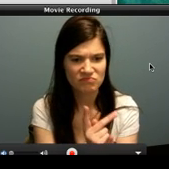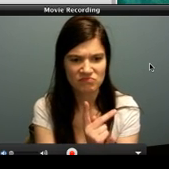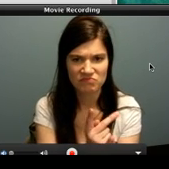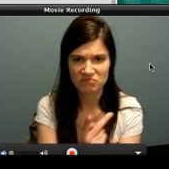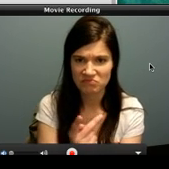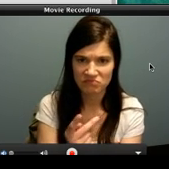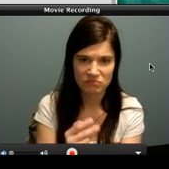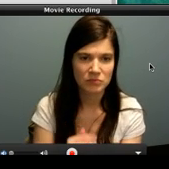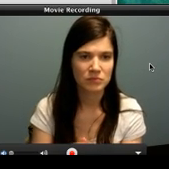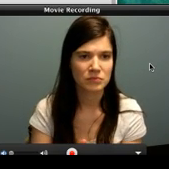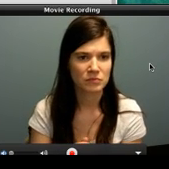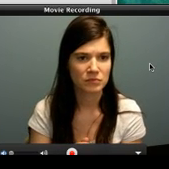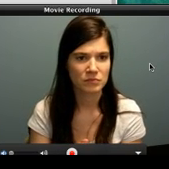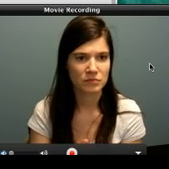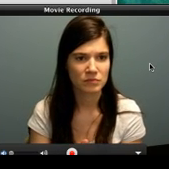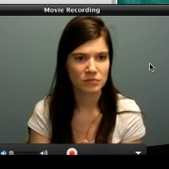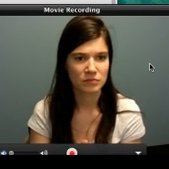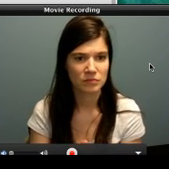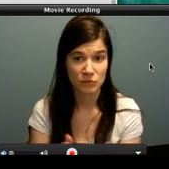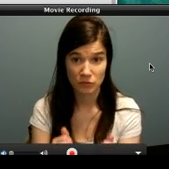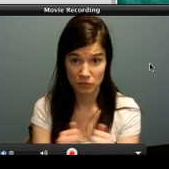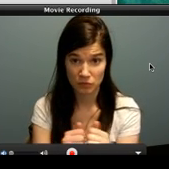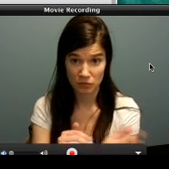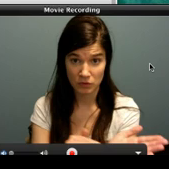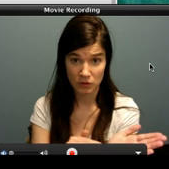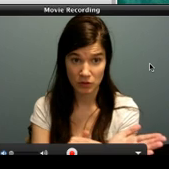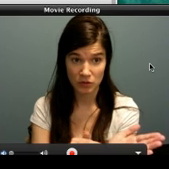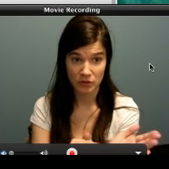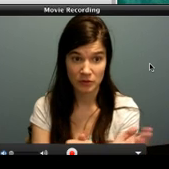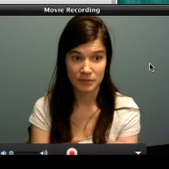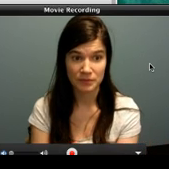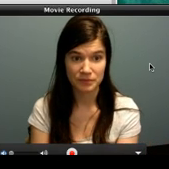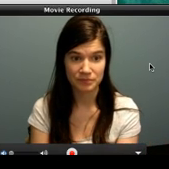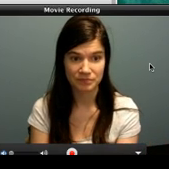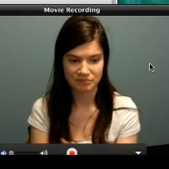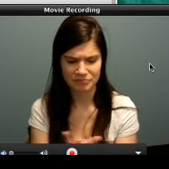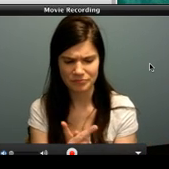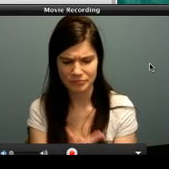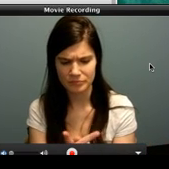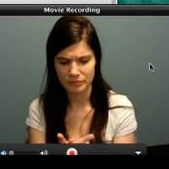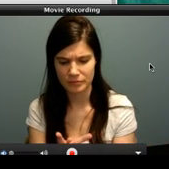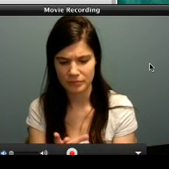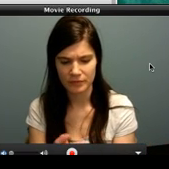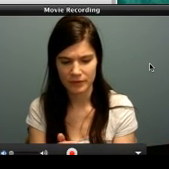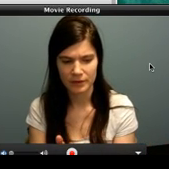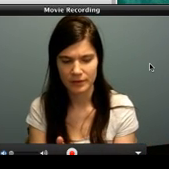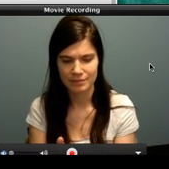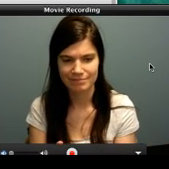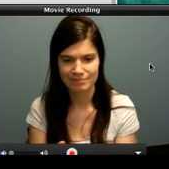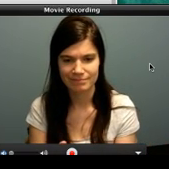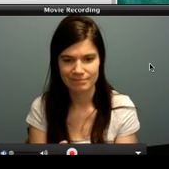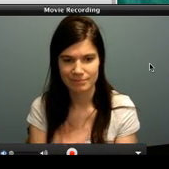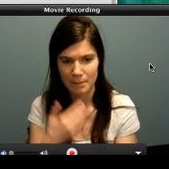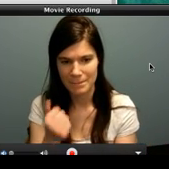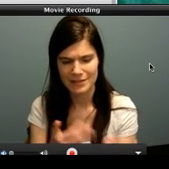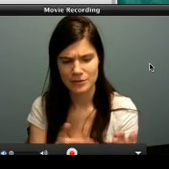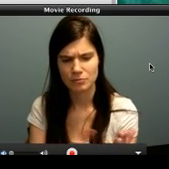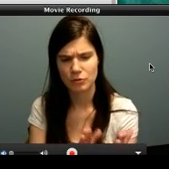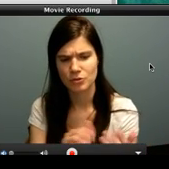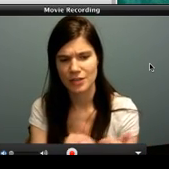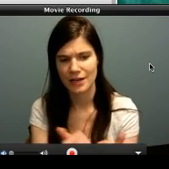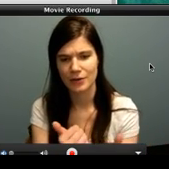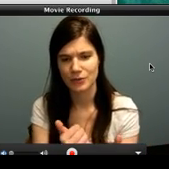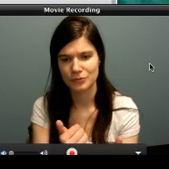physicist. With your physician, they will establish the best method of delivering the exact dose of radiation to the